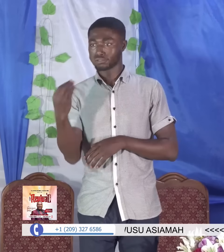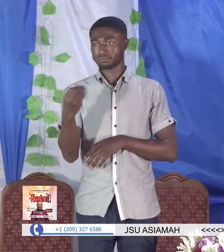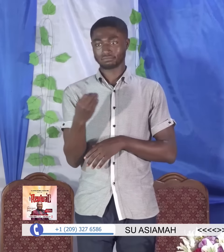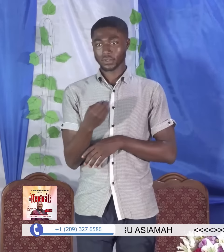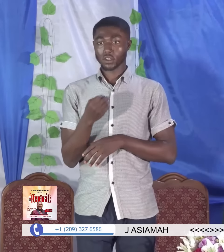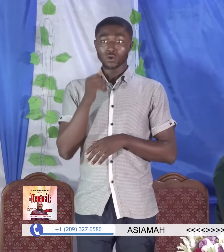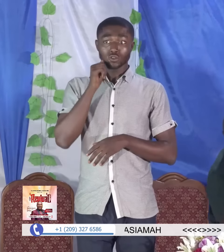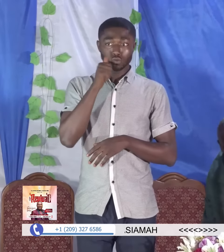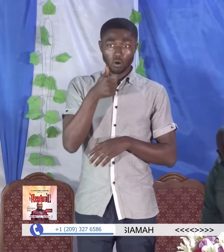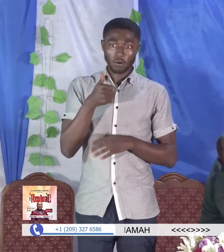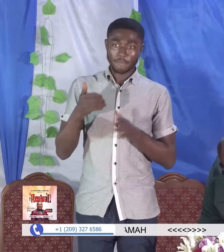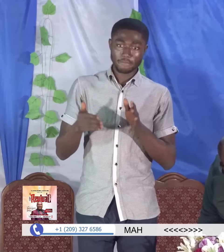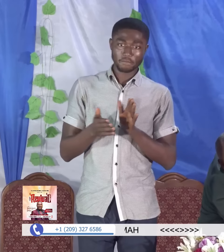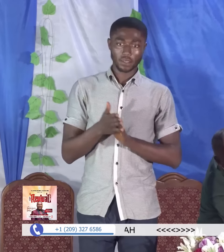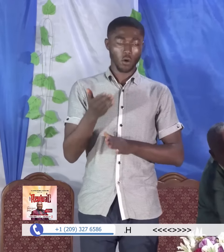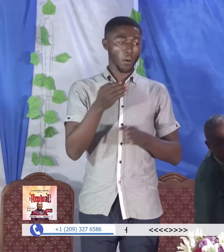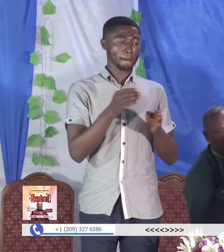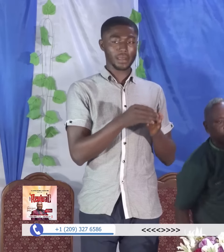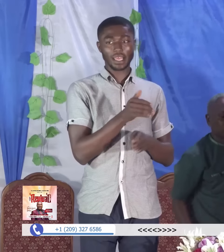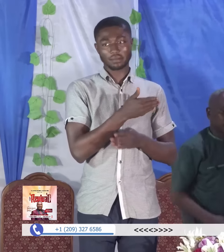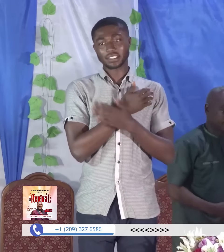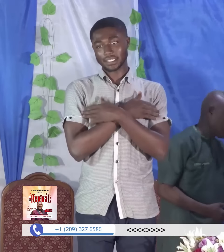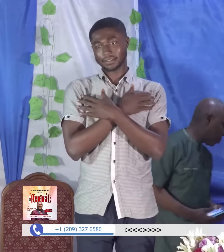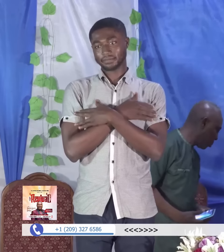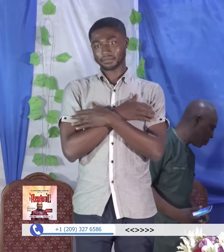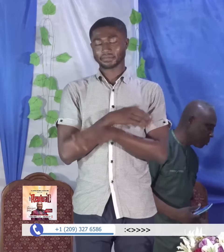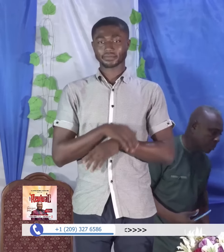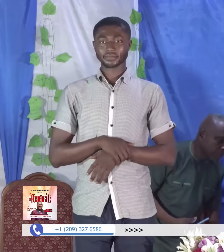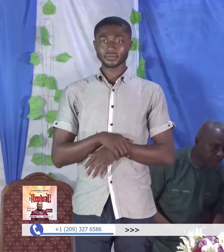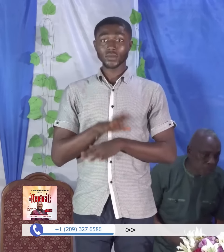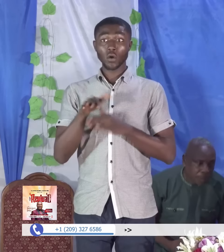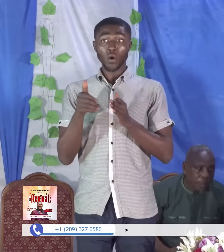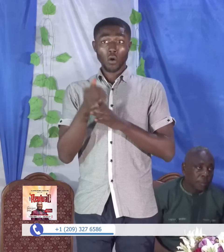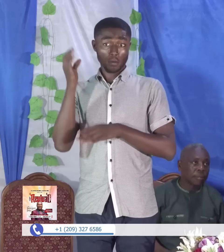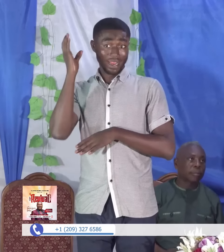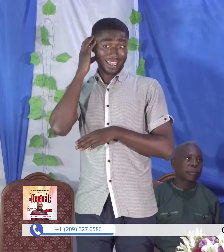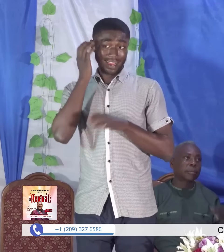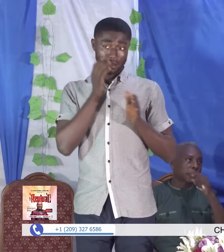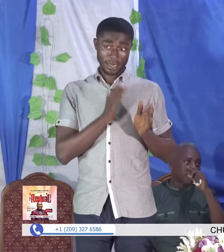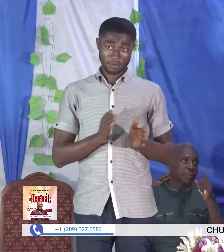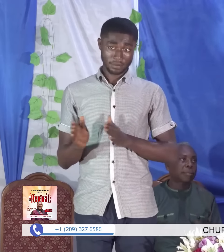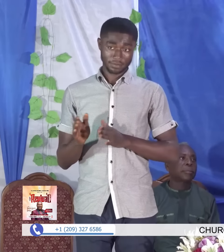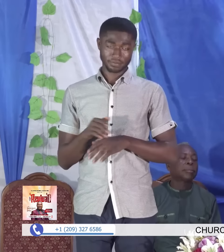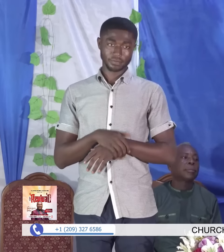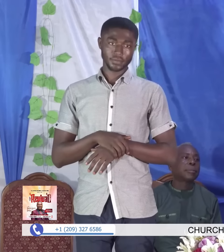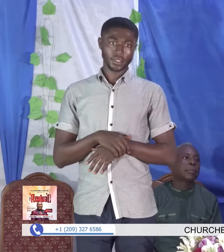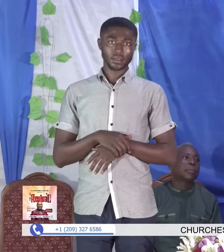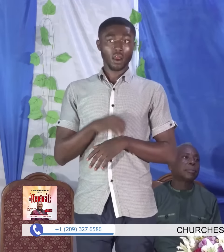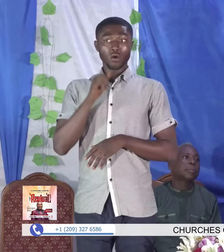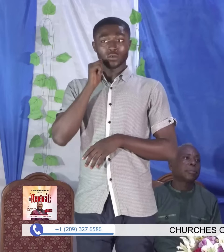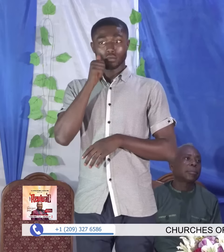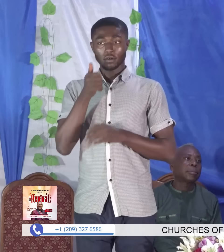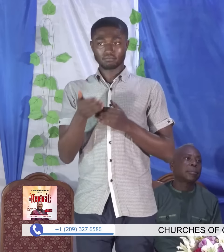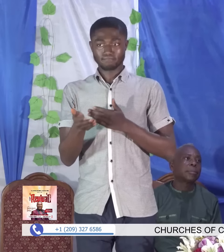Radibua, Ochina, it to me Abba. Saturday, what and Shayano? A Radibua, Ochina,